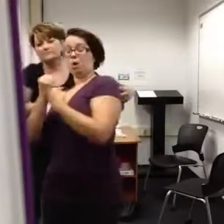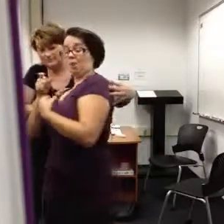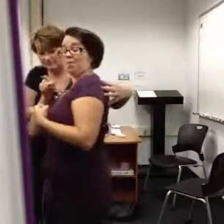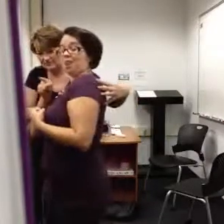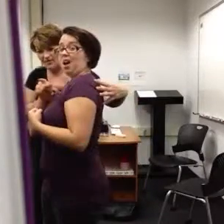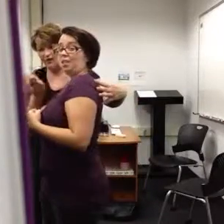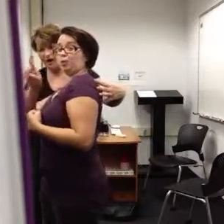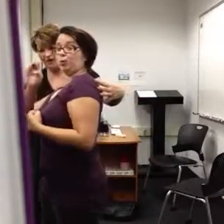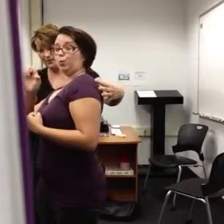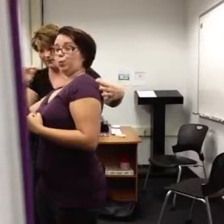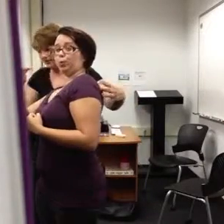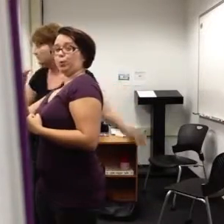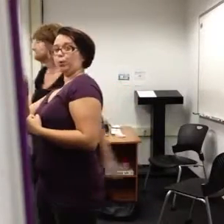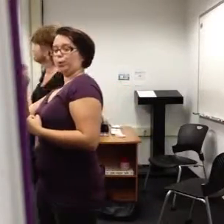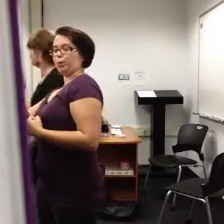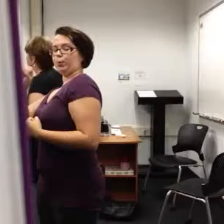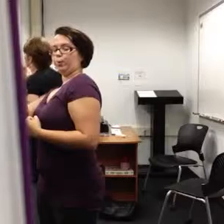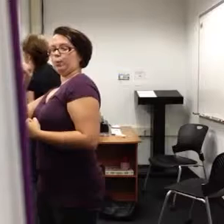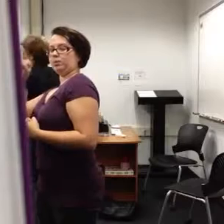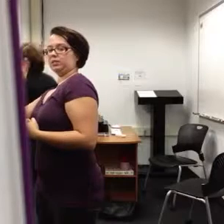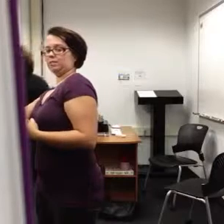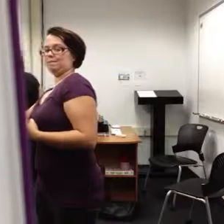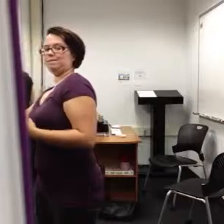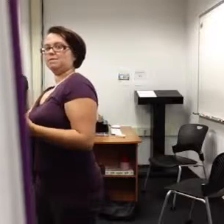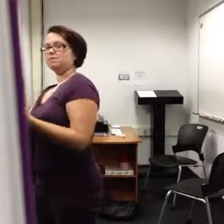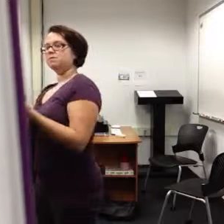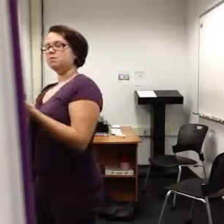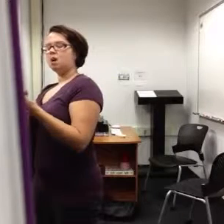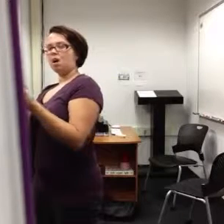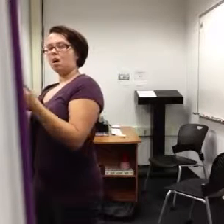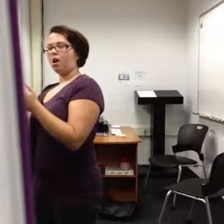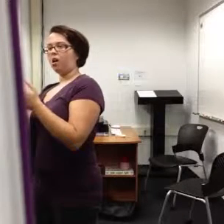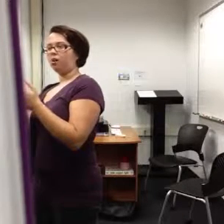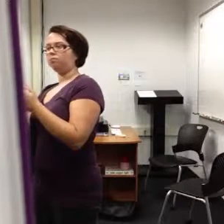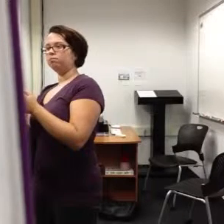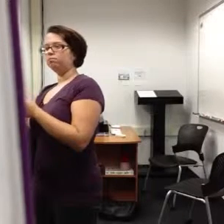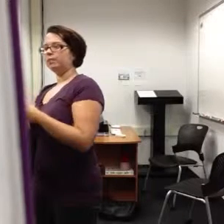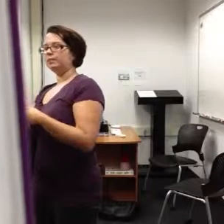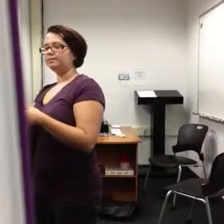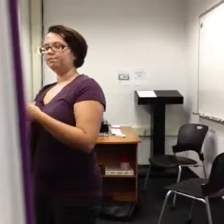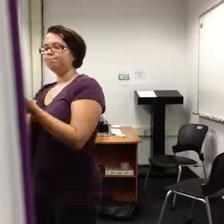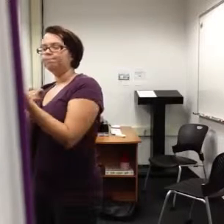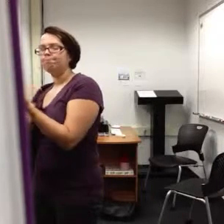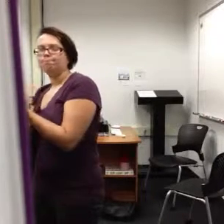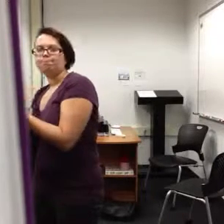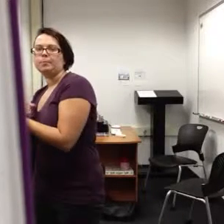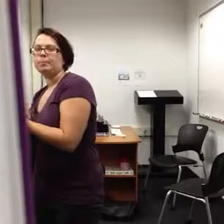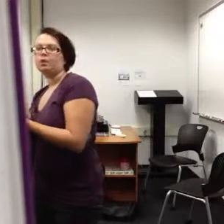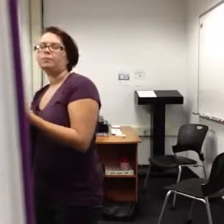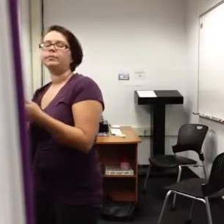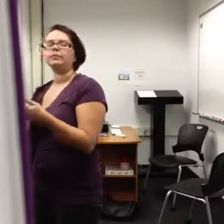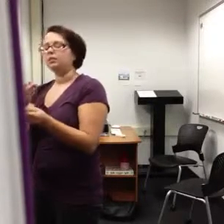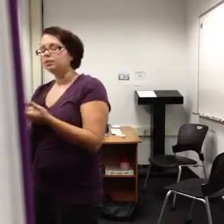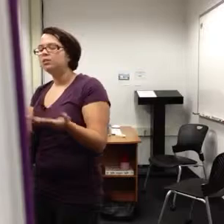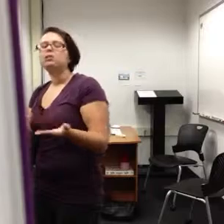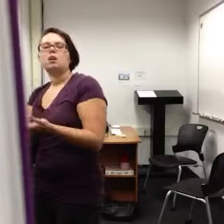on consumption. We all have to consume. If we all pay the same amount of tax on consumption, it's regarded as a regressive tax